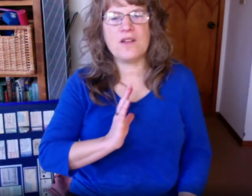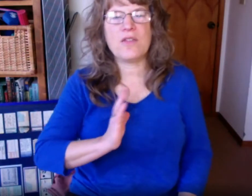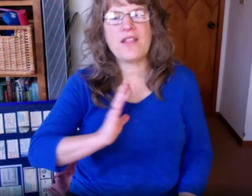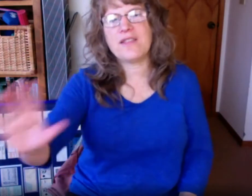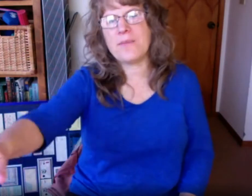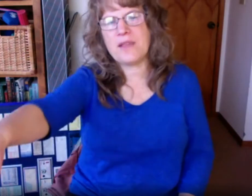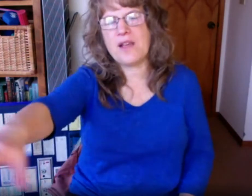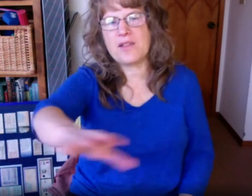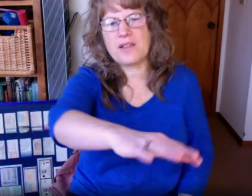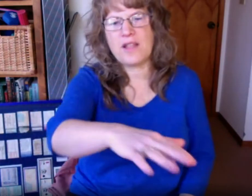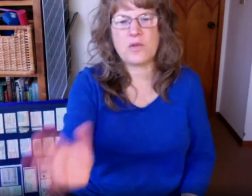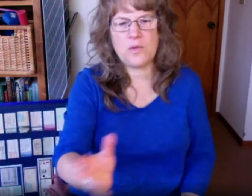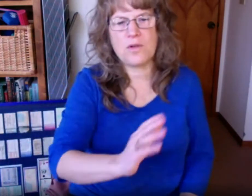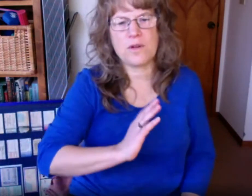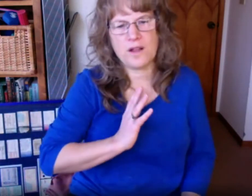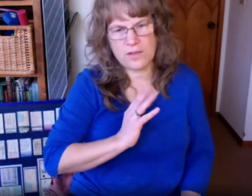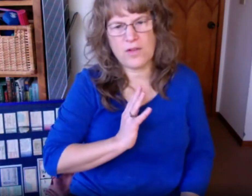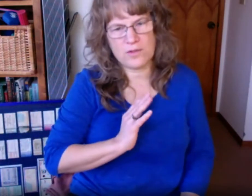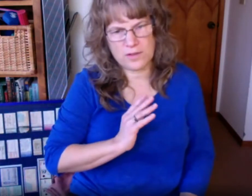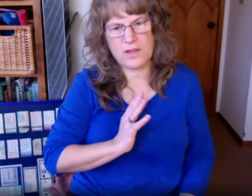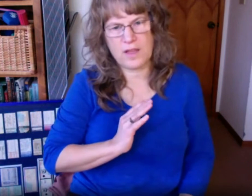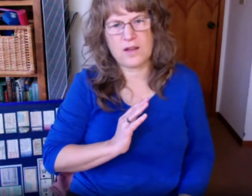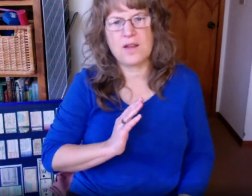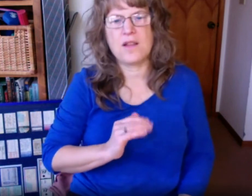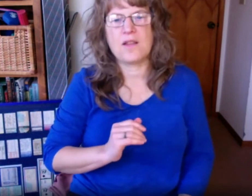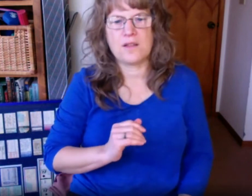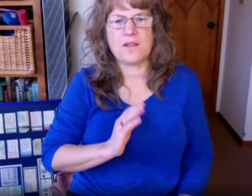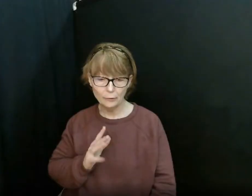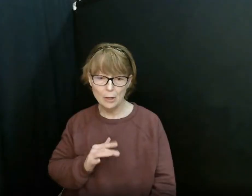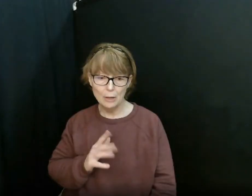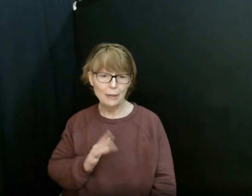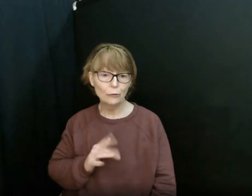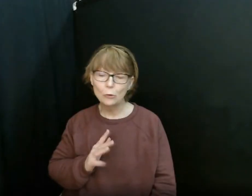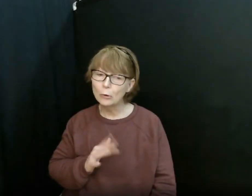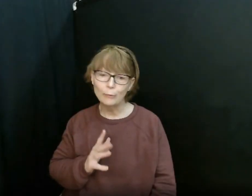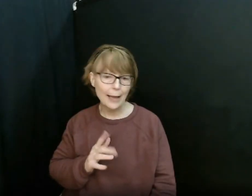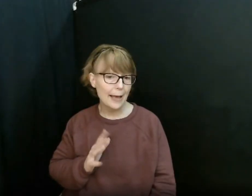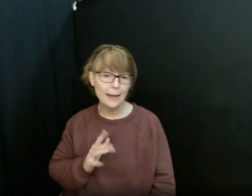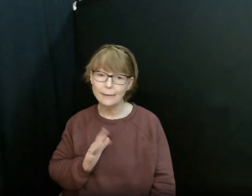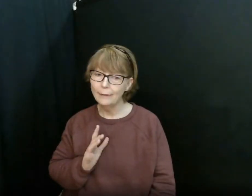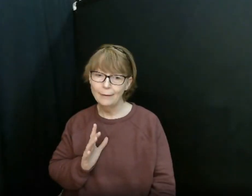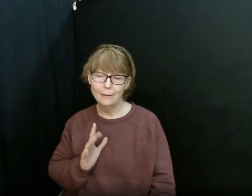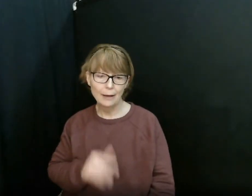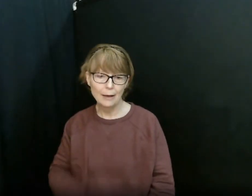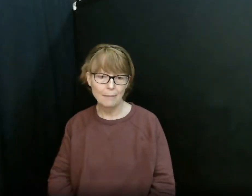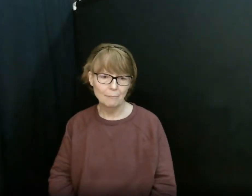that's something else. Like that's cool, right? So like that. Yeah, this is means cool, rad.